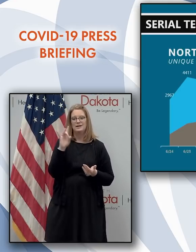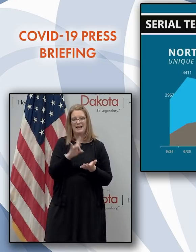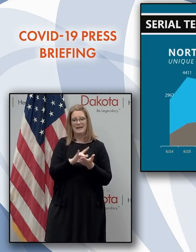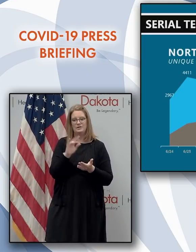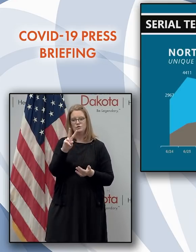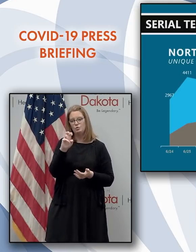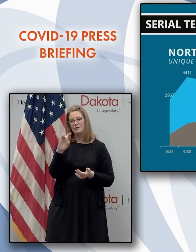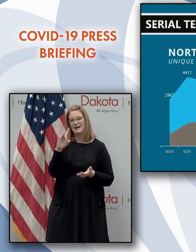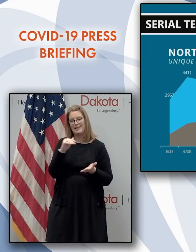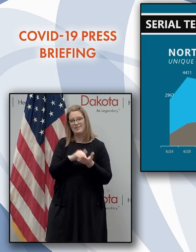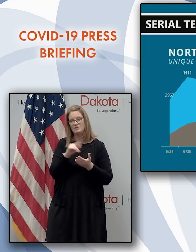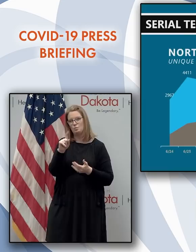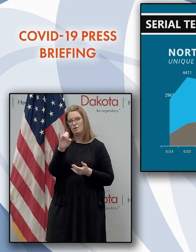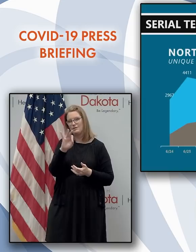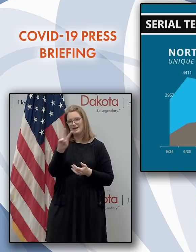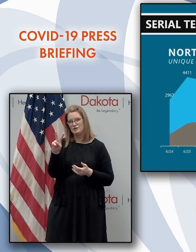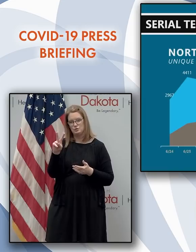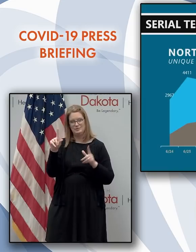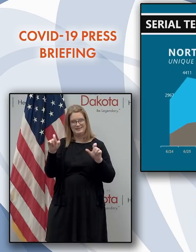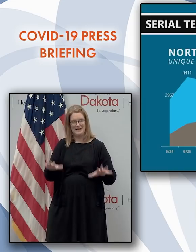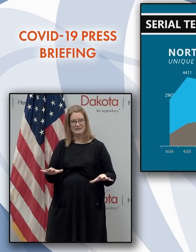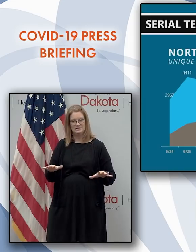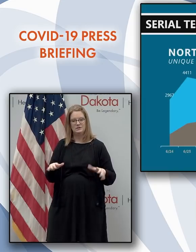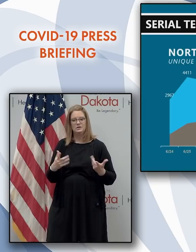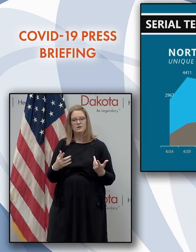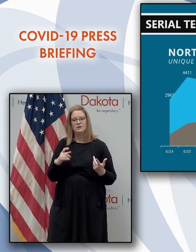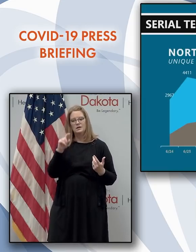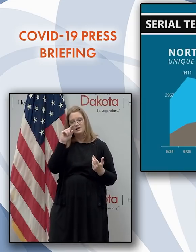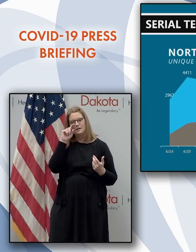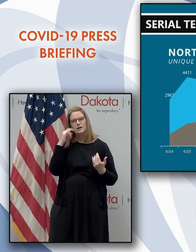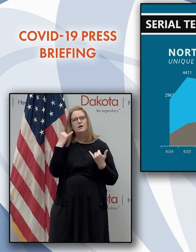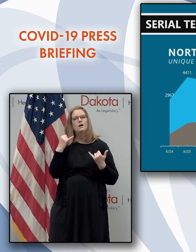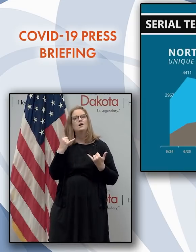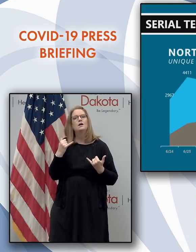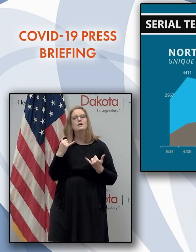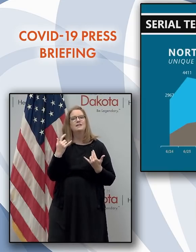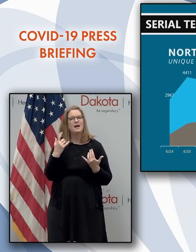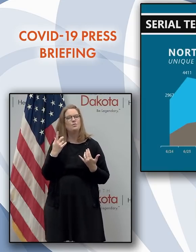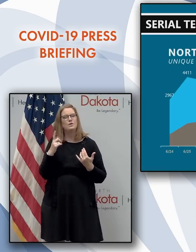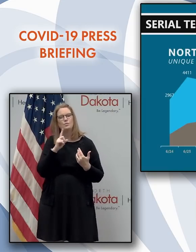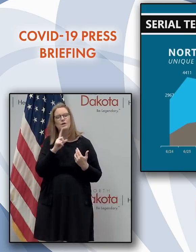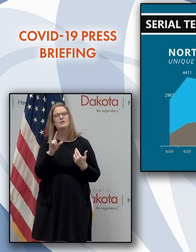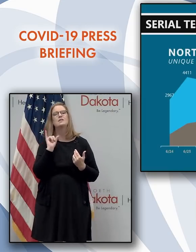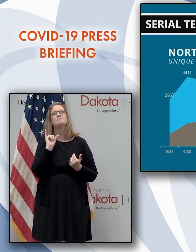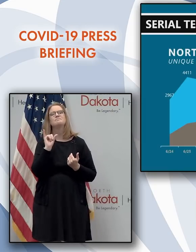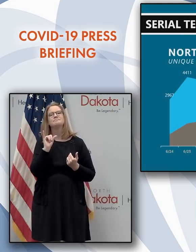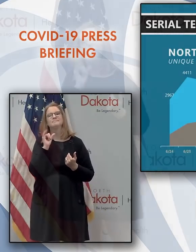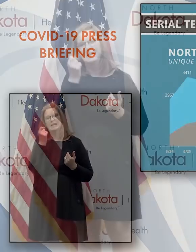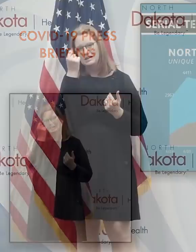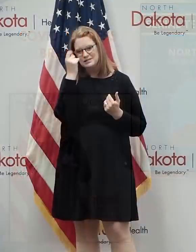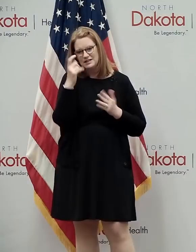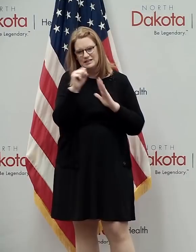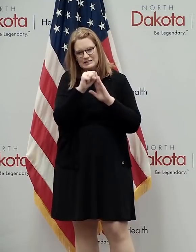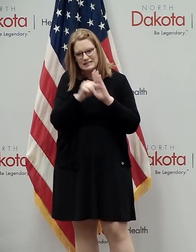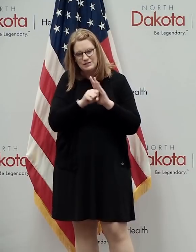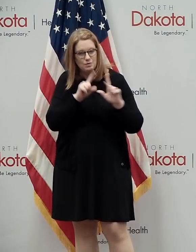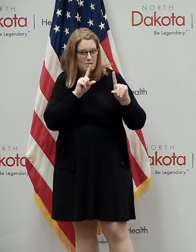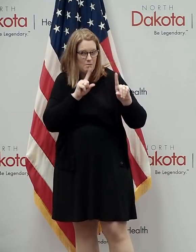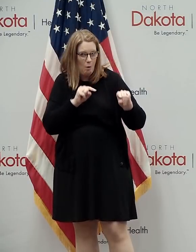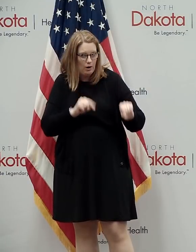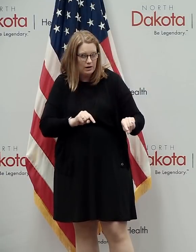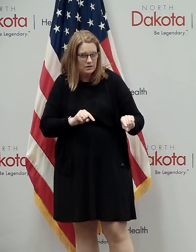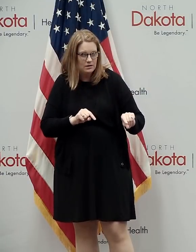208,192 tests. I just make a note because we are starting to understand more how states do the reporting, including